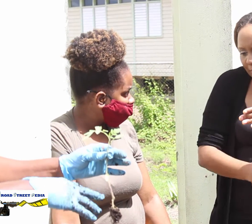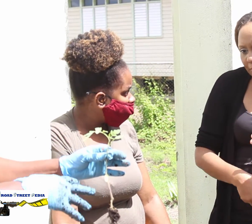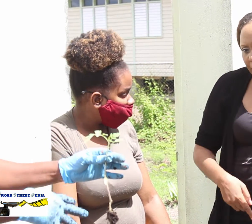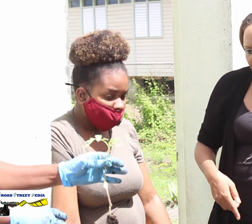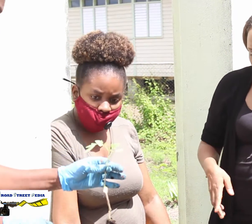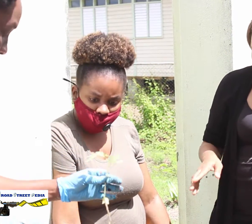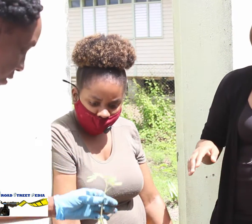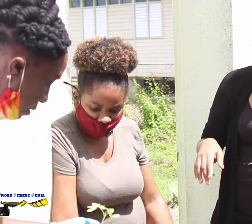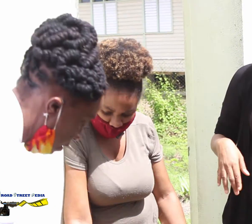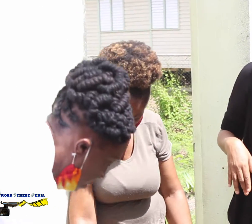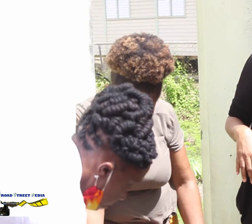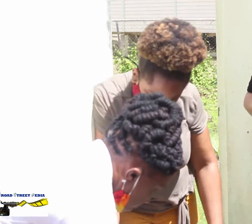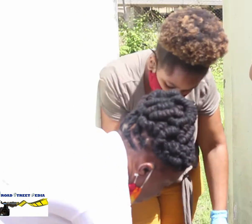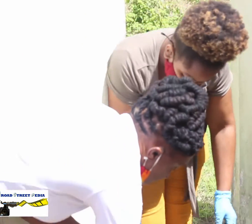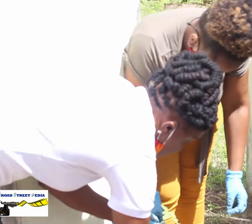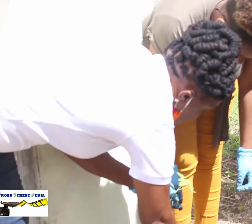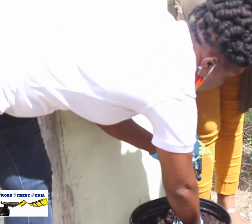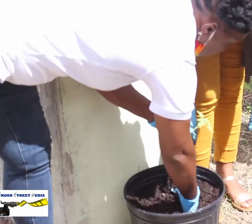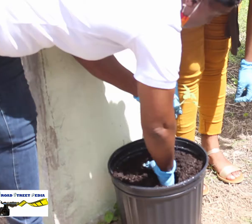So as deep as possible.